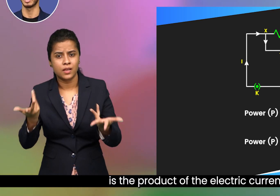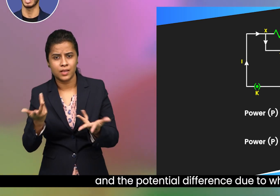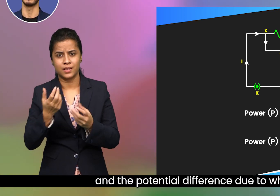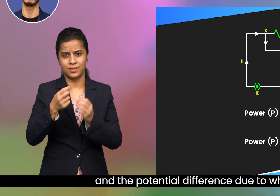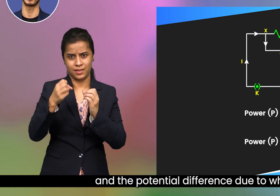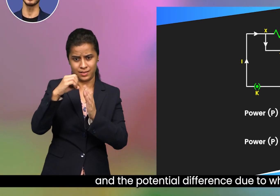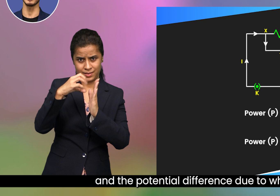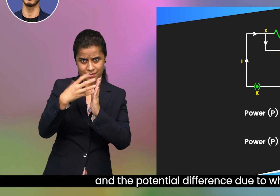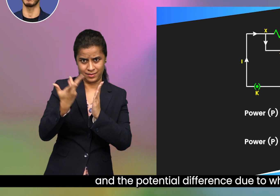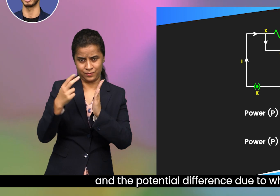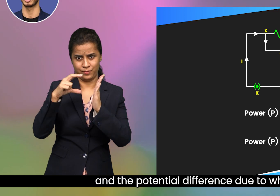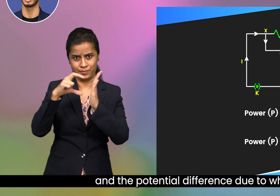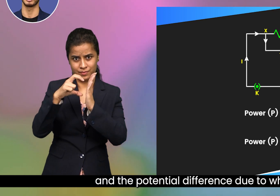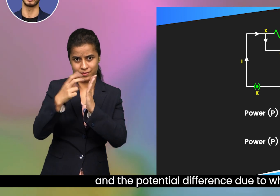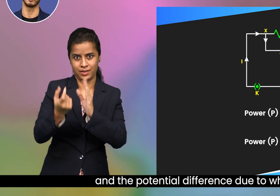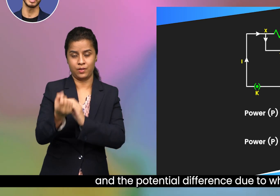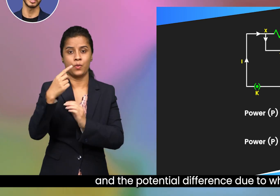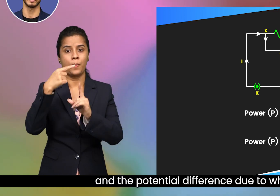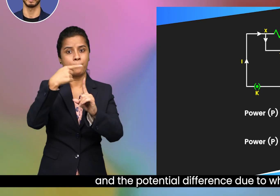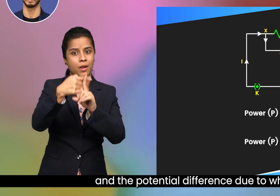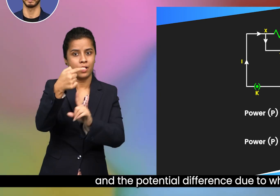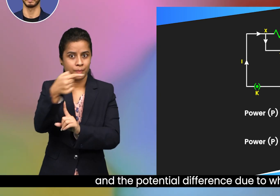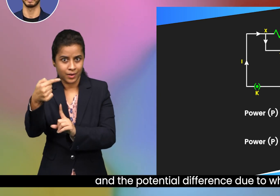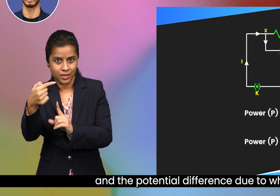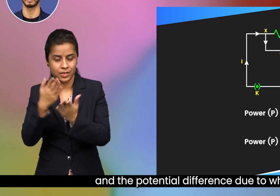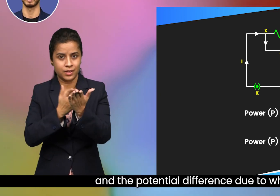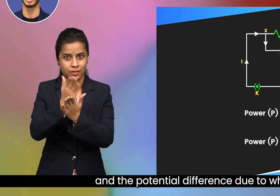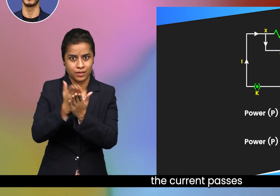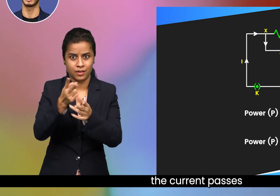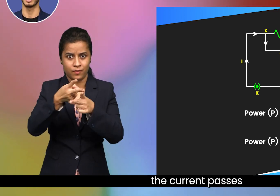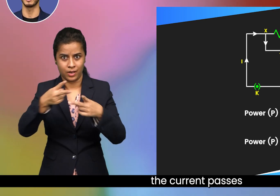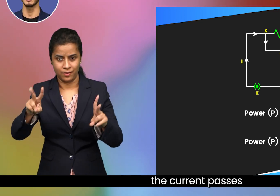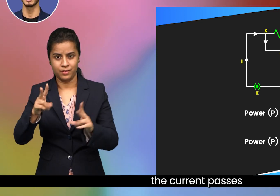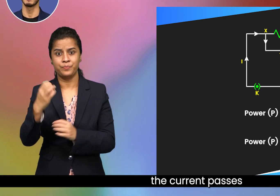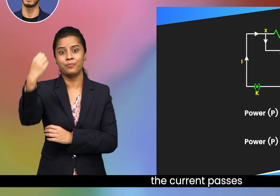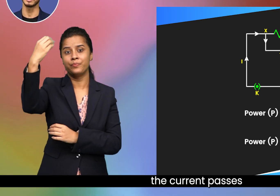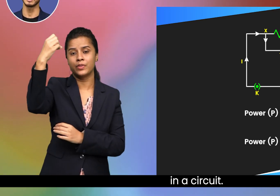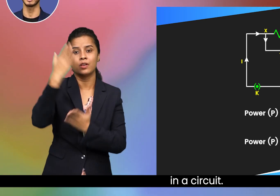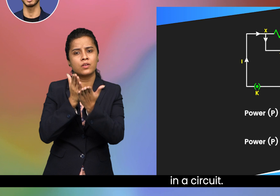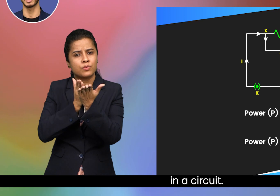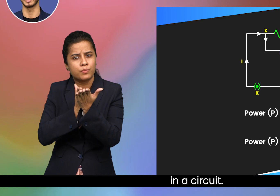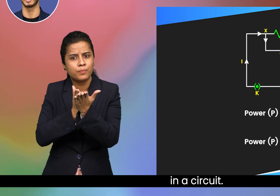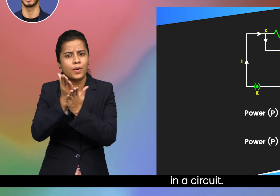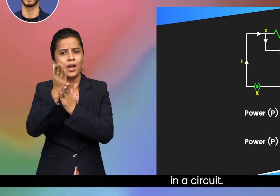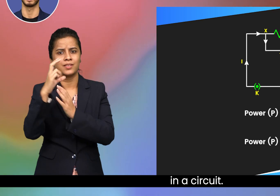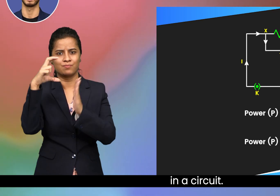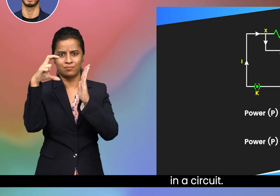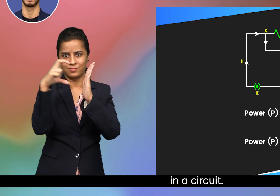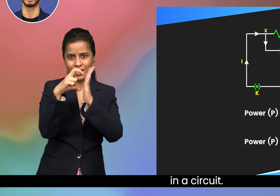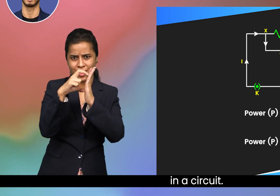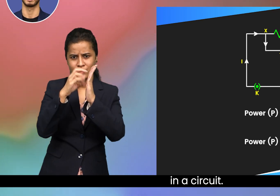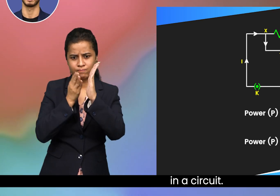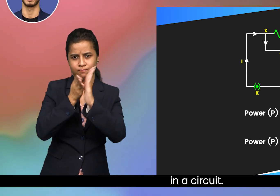current and the potential difference due to which the current passes in a circuit.